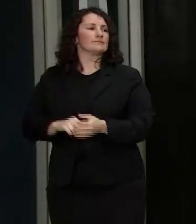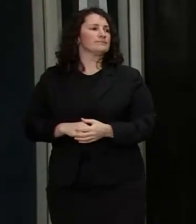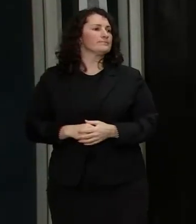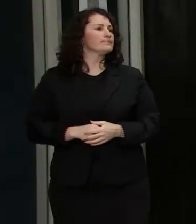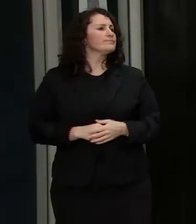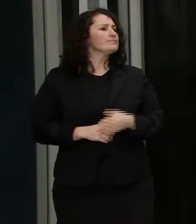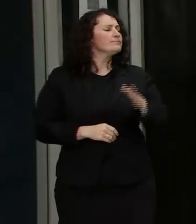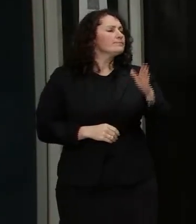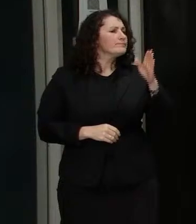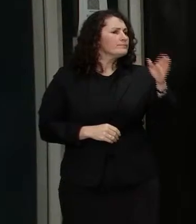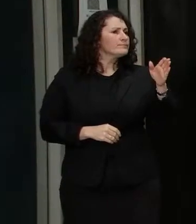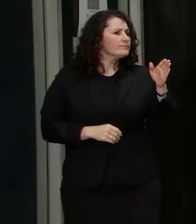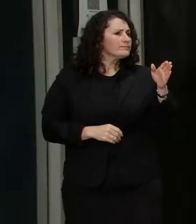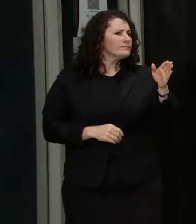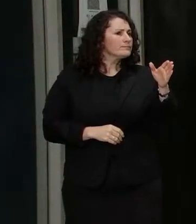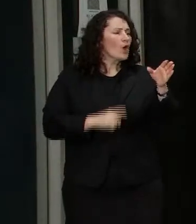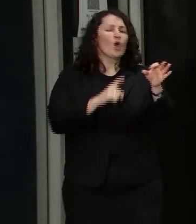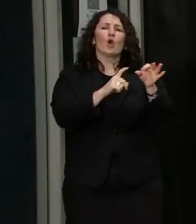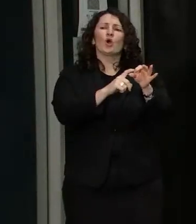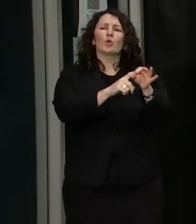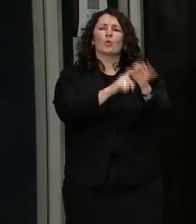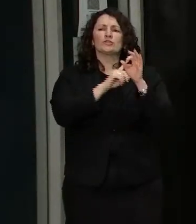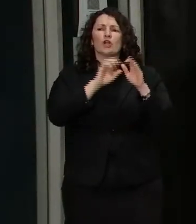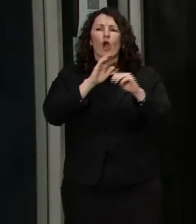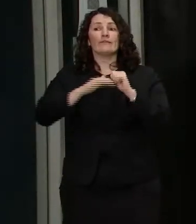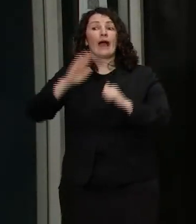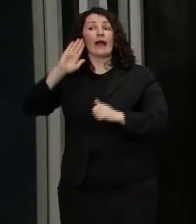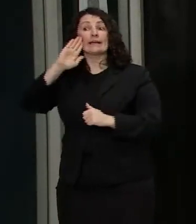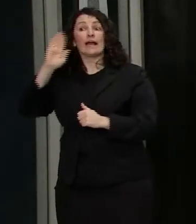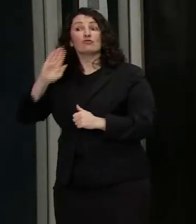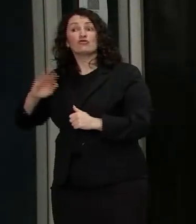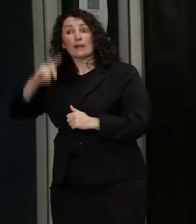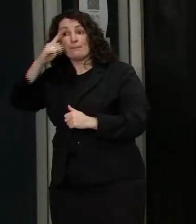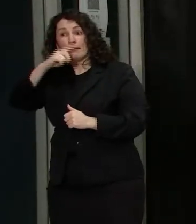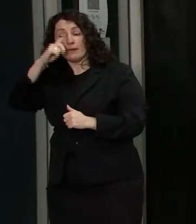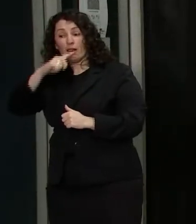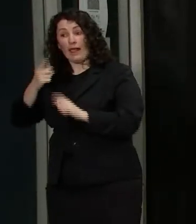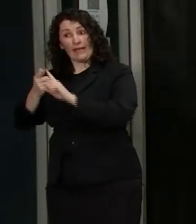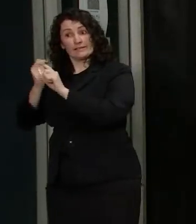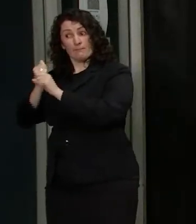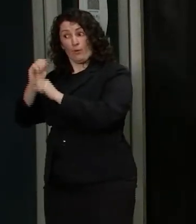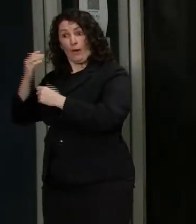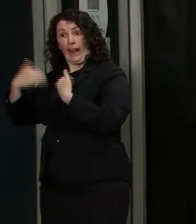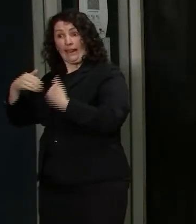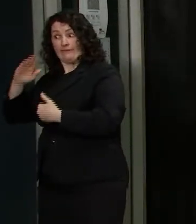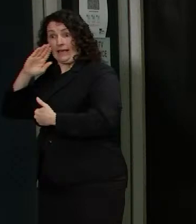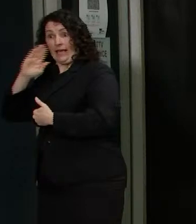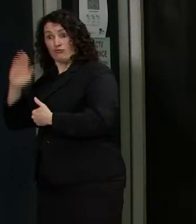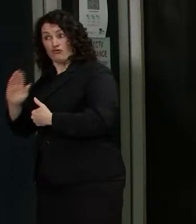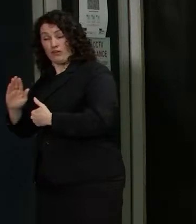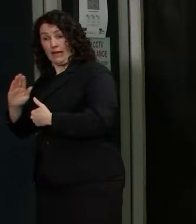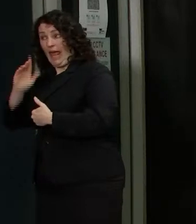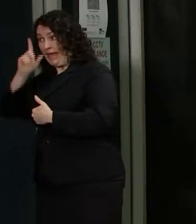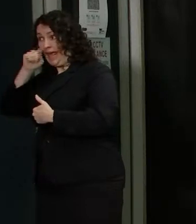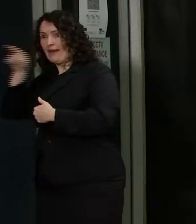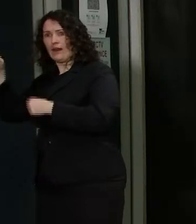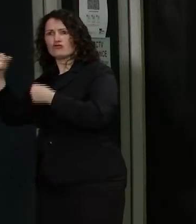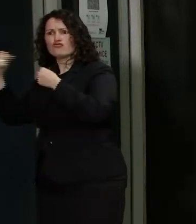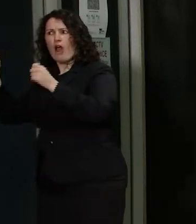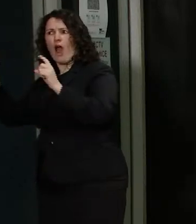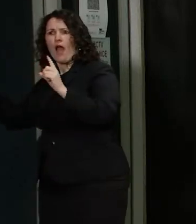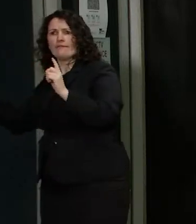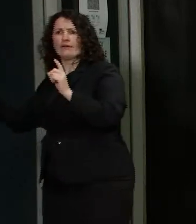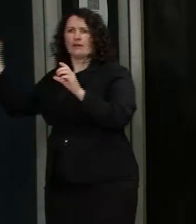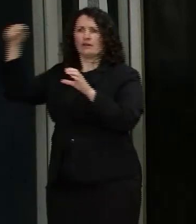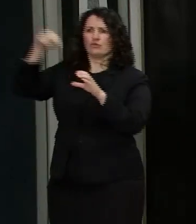people outside of Melbourne, regional people, if they say, for instance, fly into state and they go through Melbourne Airport, what's the situation